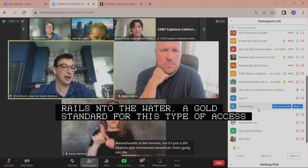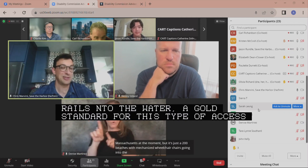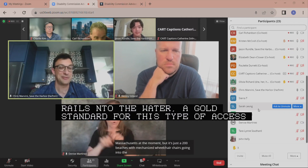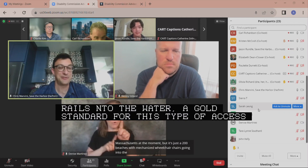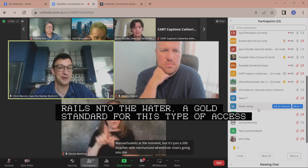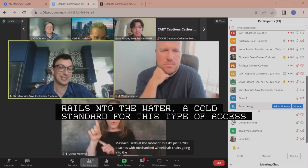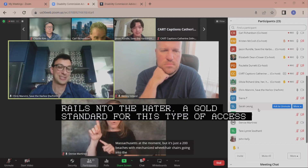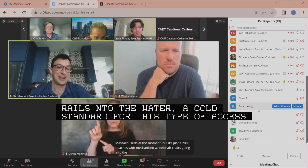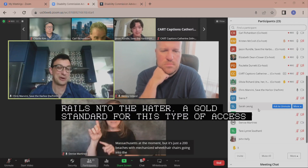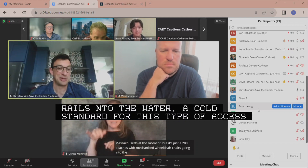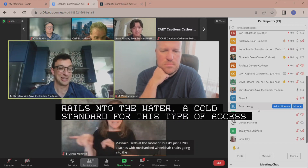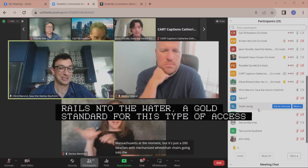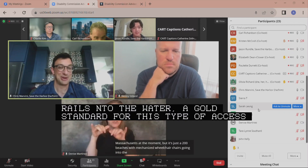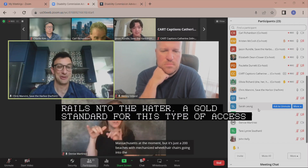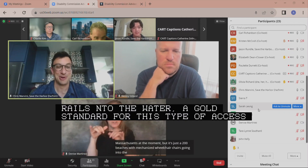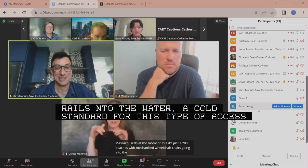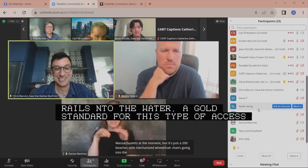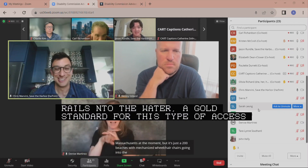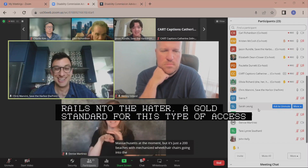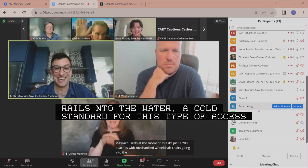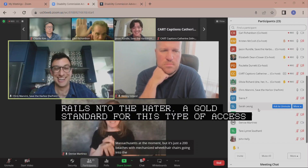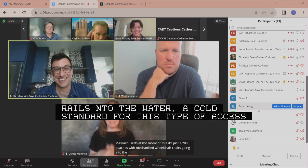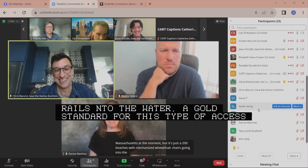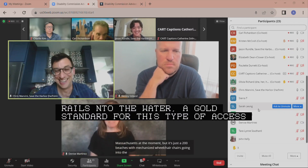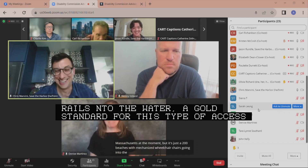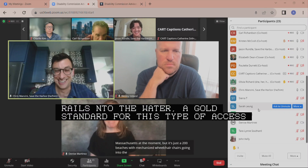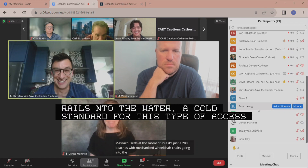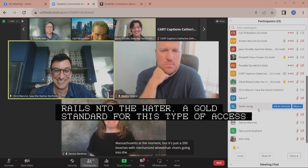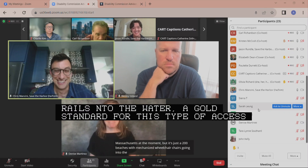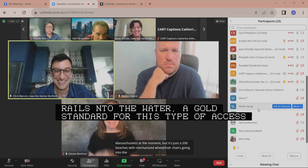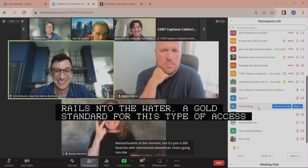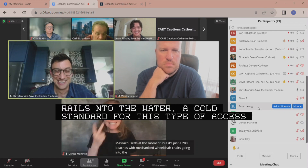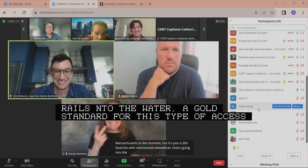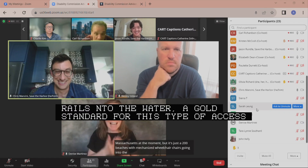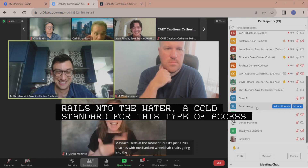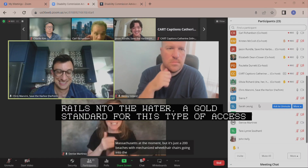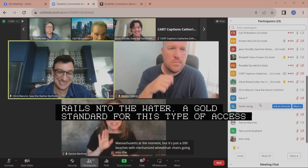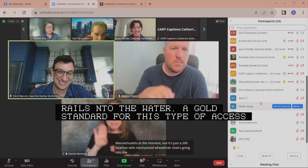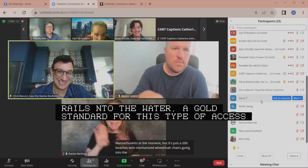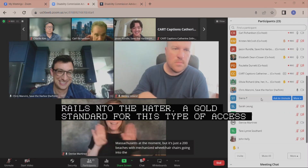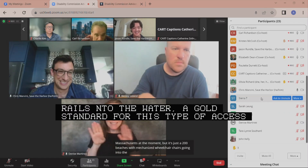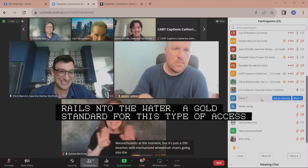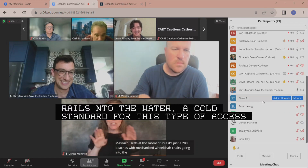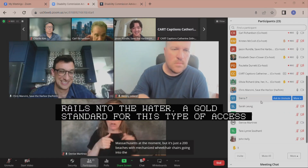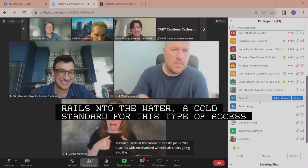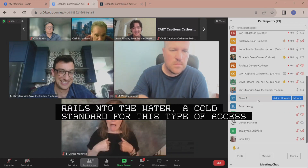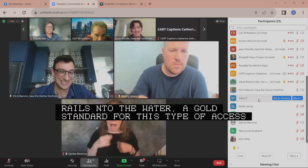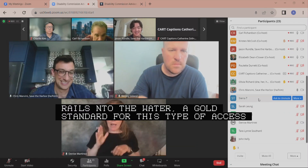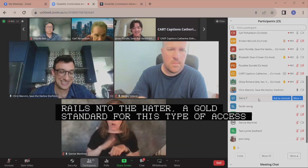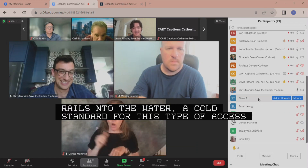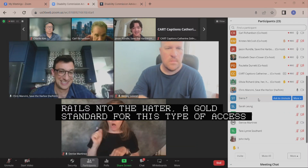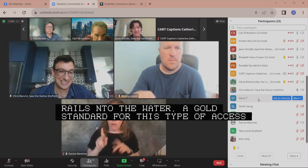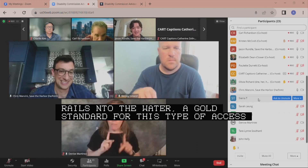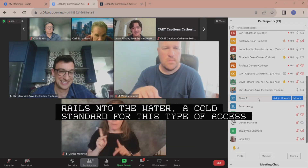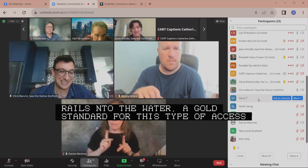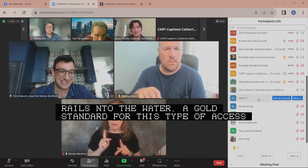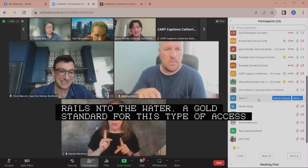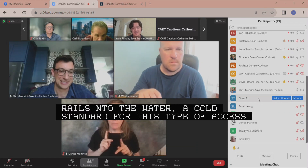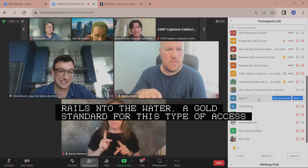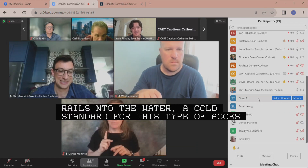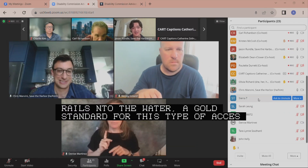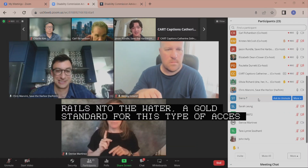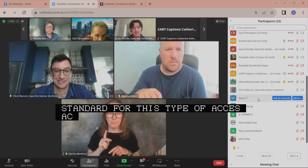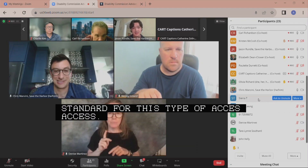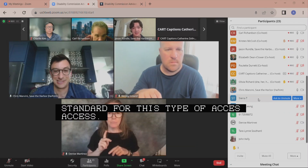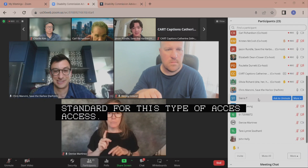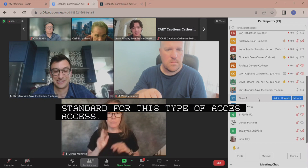Should we call on folks? It's not our meeting, so I don't want to. Yeah. No problem. Wes, I just